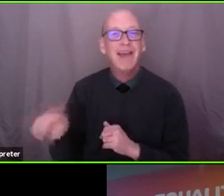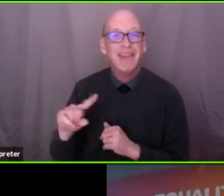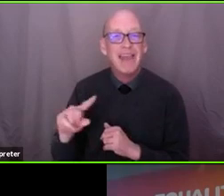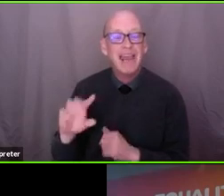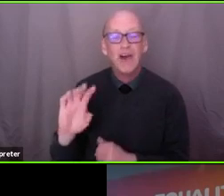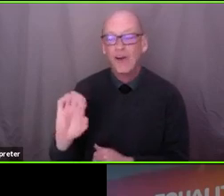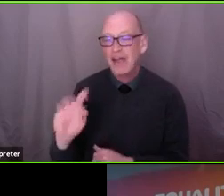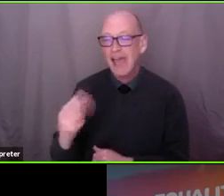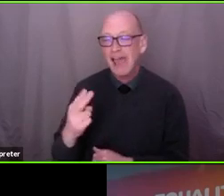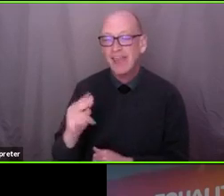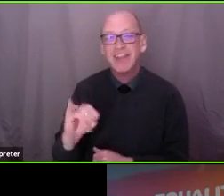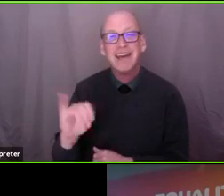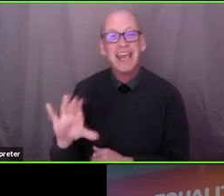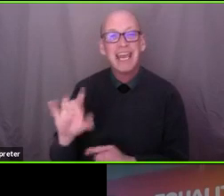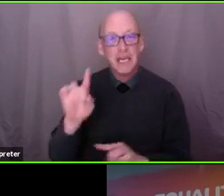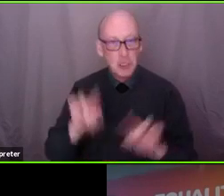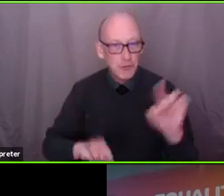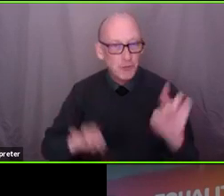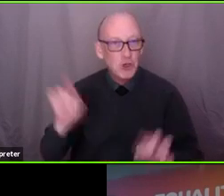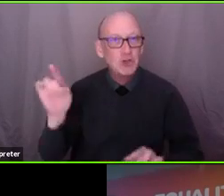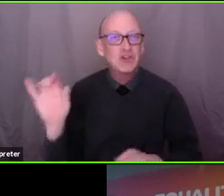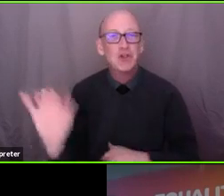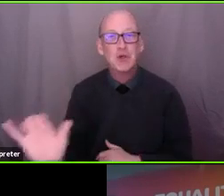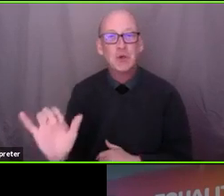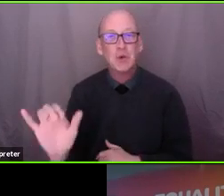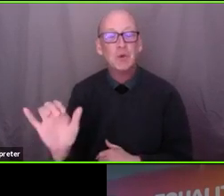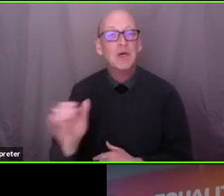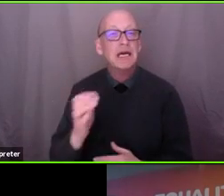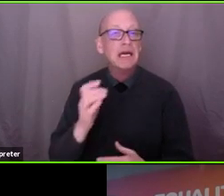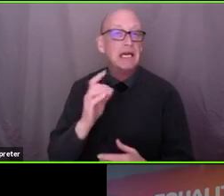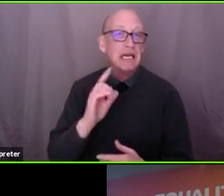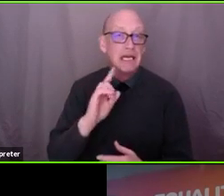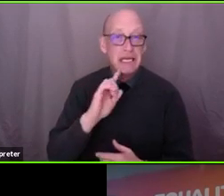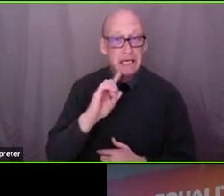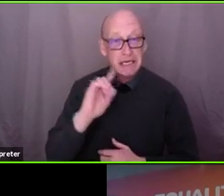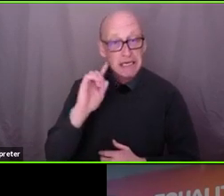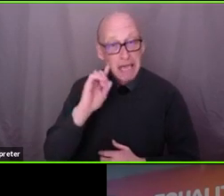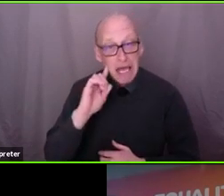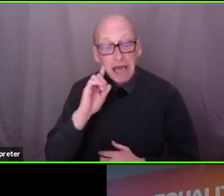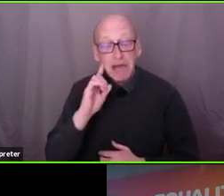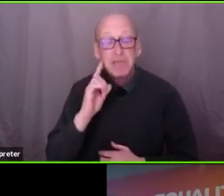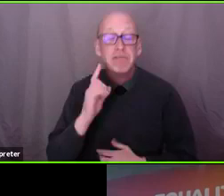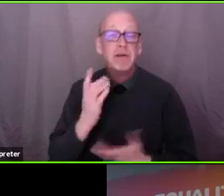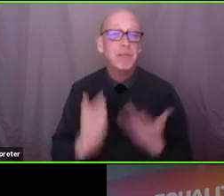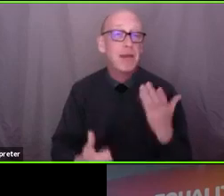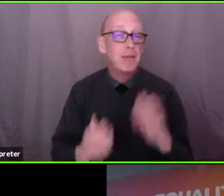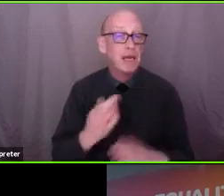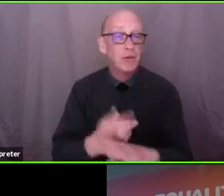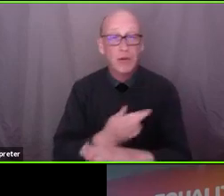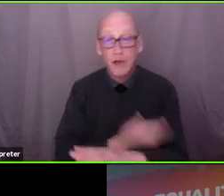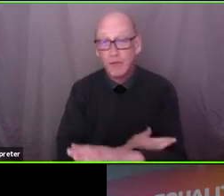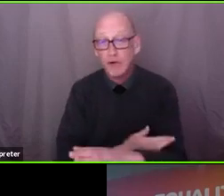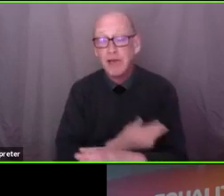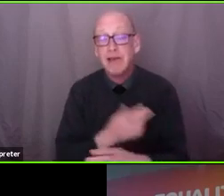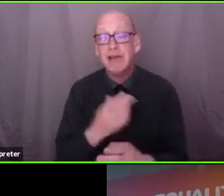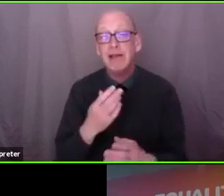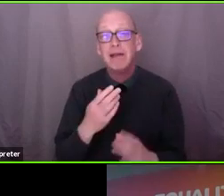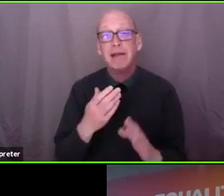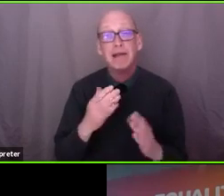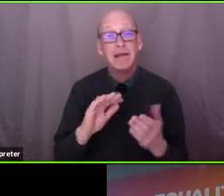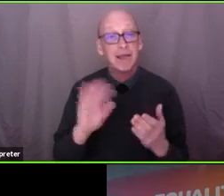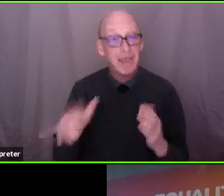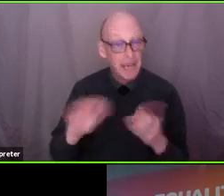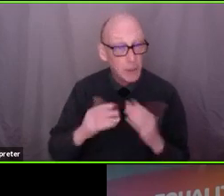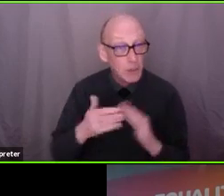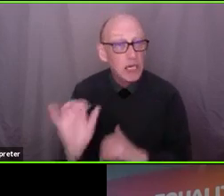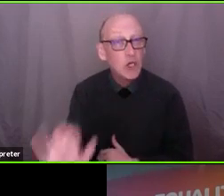ethnically diverse and hearing impaired. They may be recovering in that community as well. So